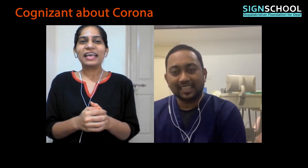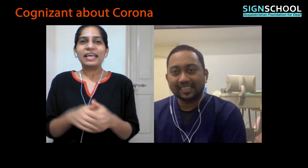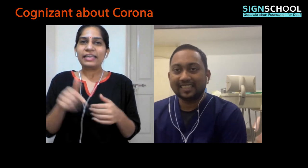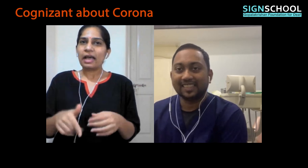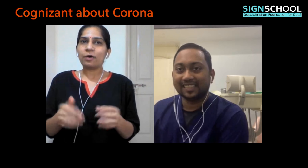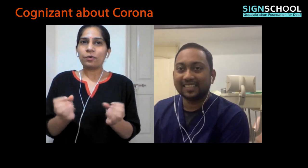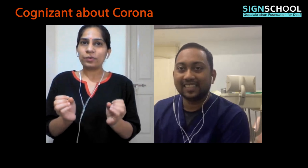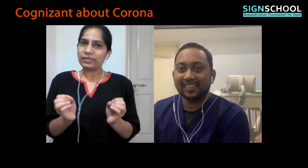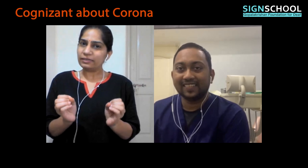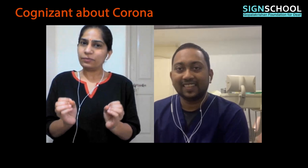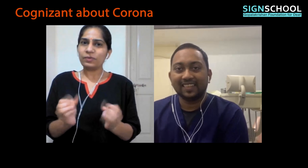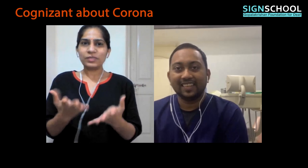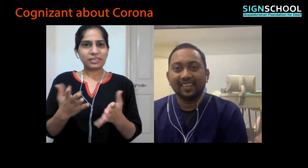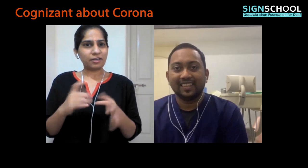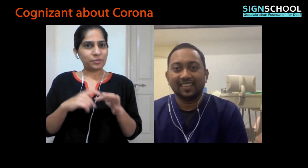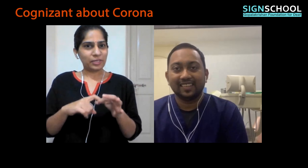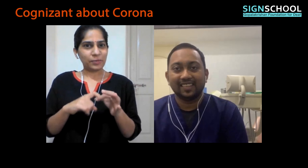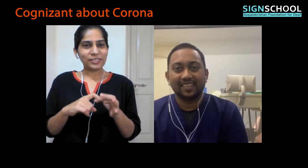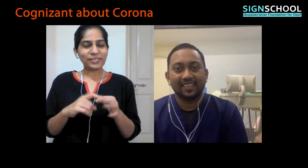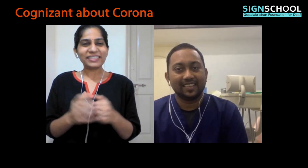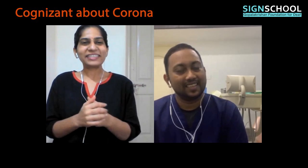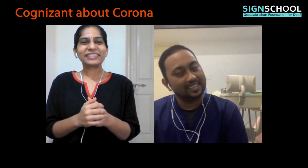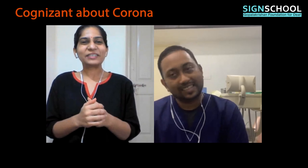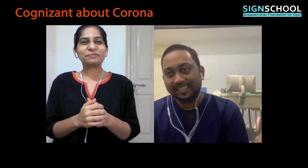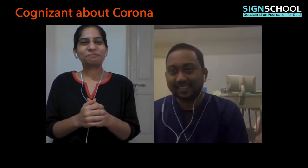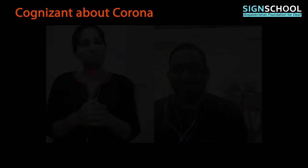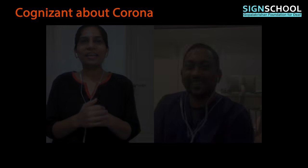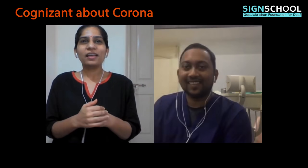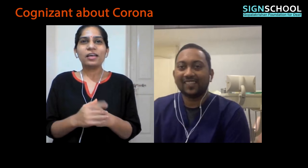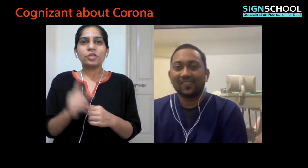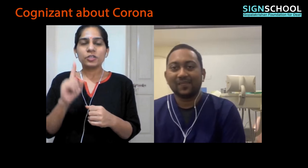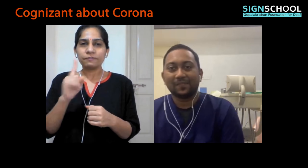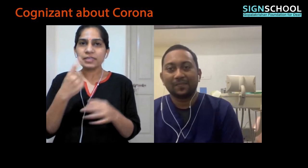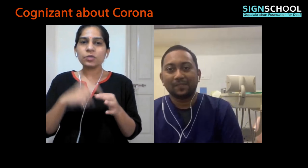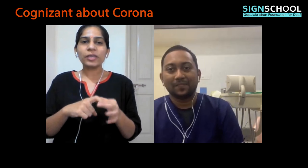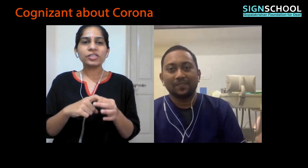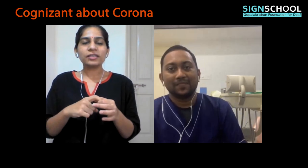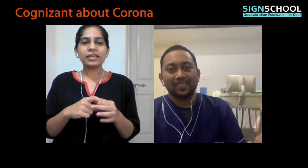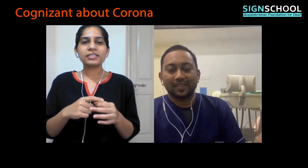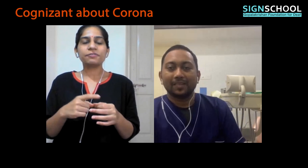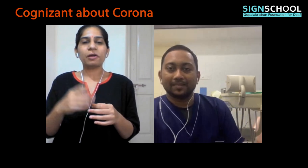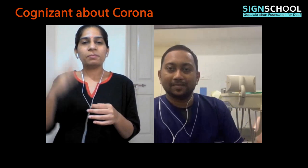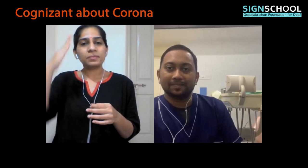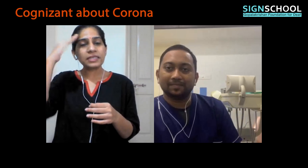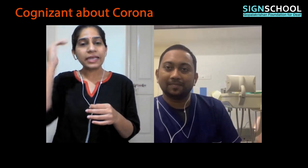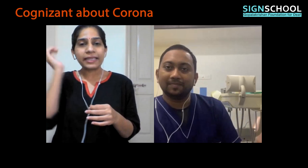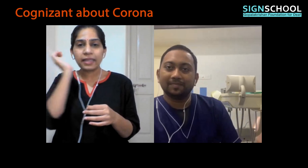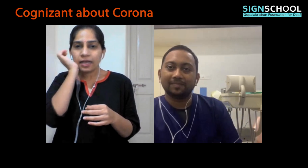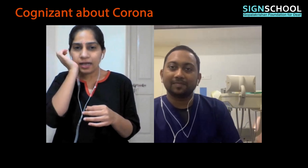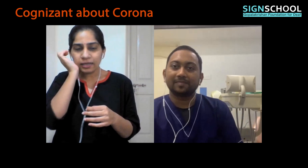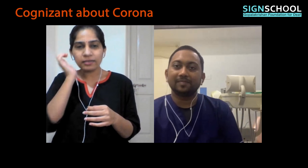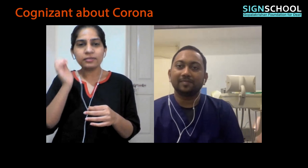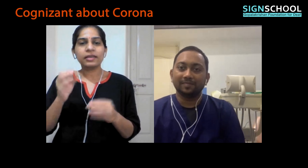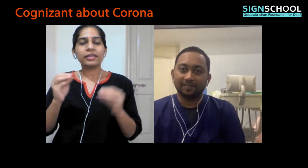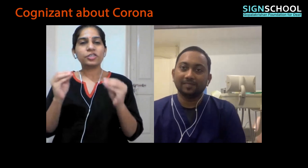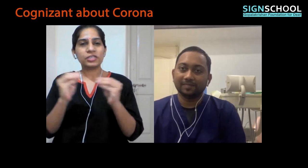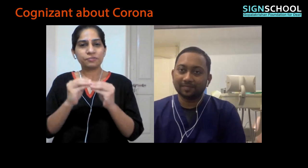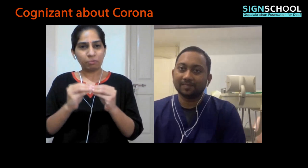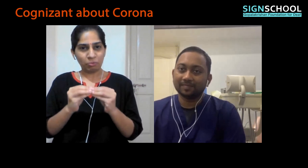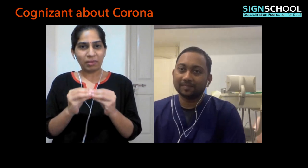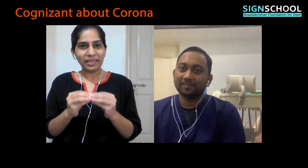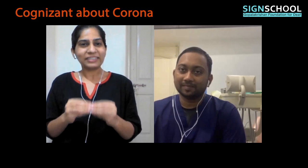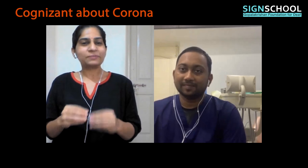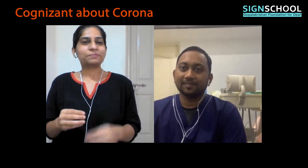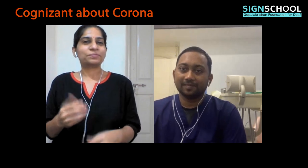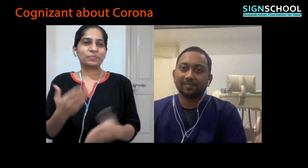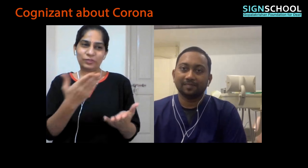comments. Yes. Now we will start with the questions. Yes. So the first question is from Sangeeta Gala and she's